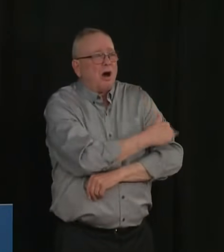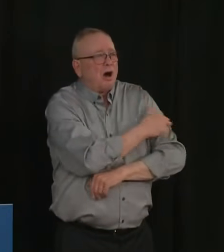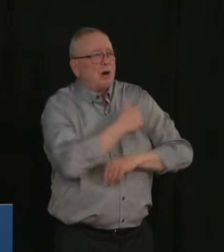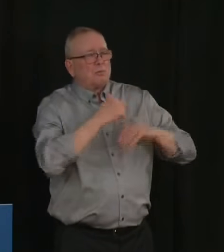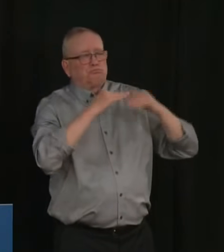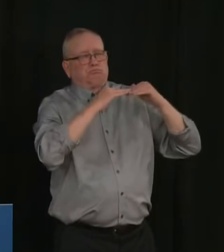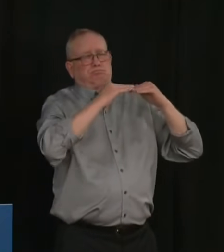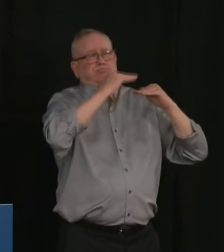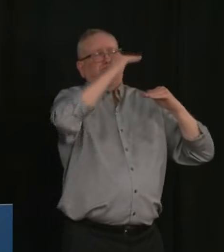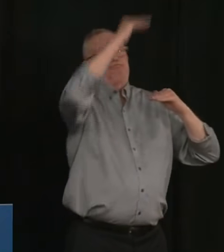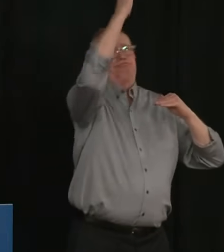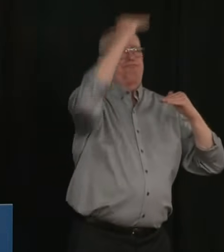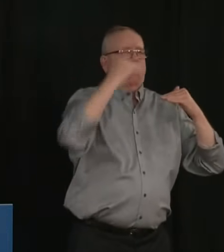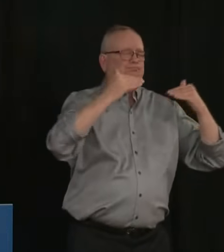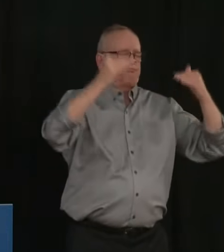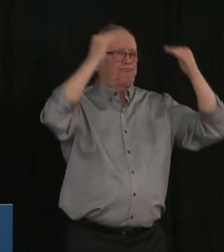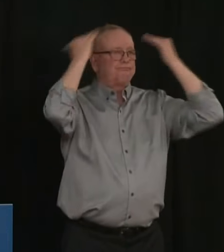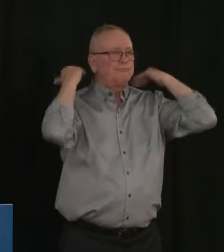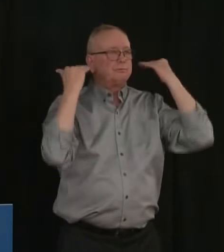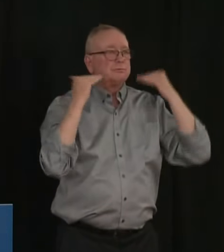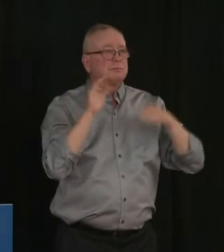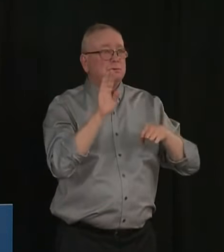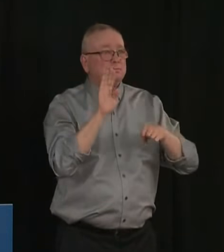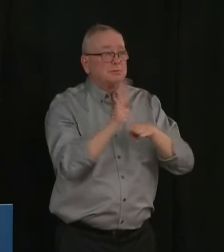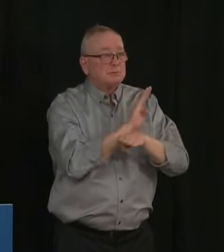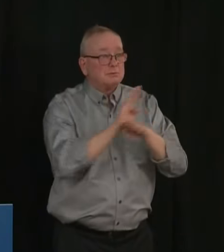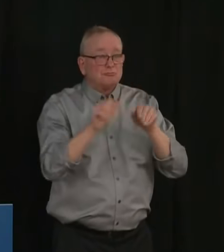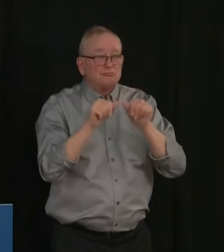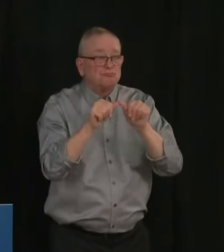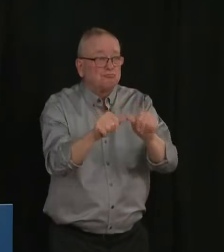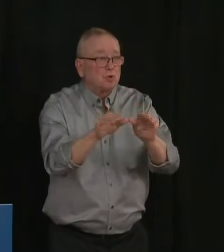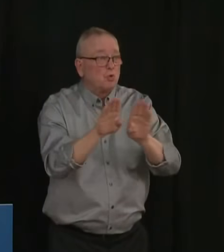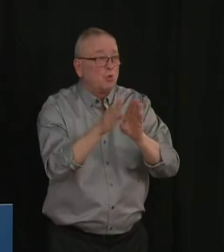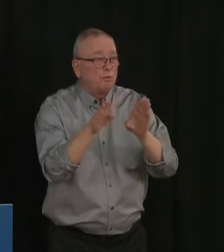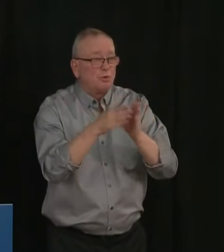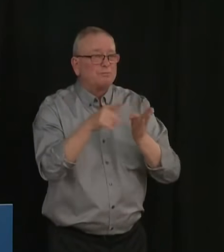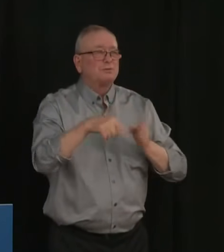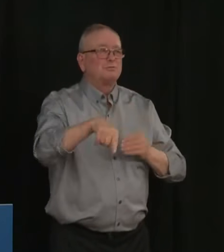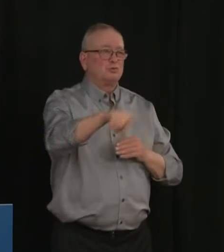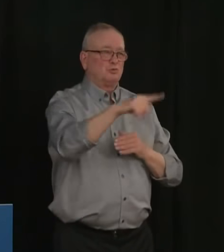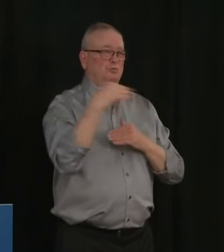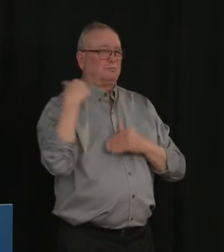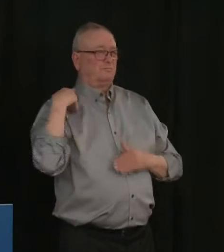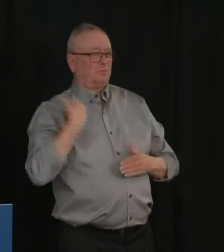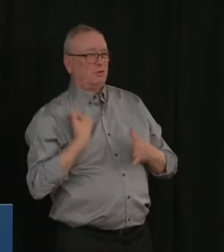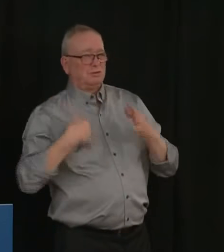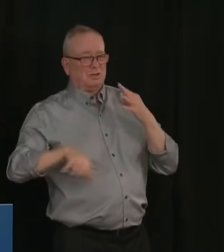that staying open essentially is putting their communities at risk. Operator, could you put